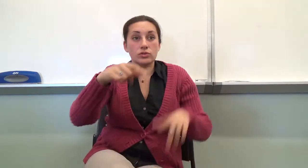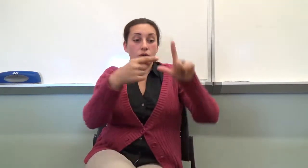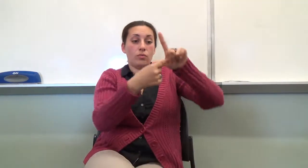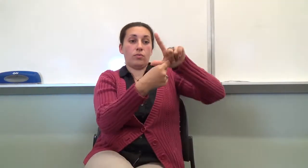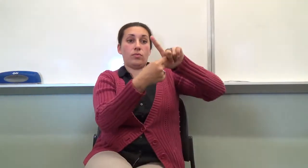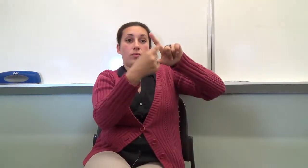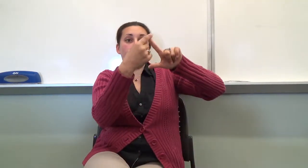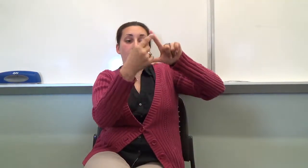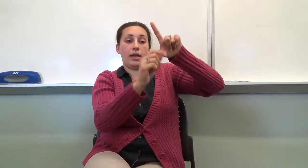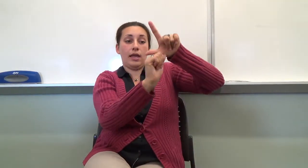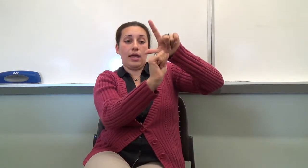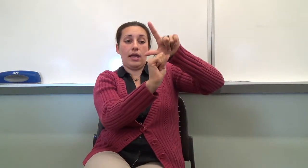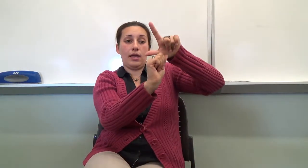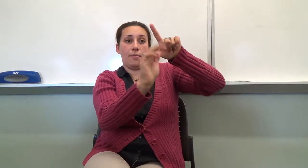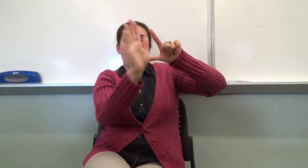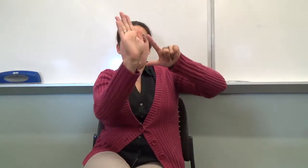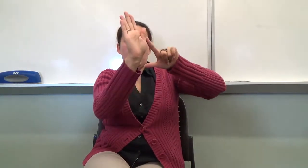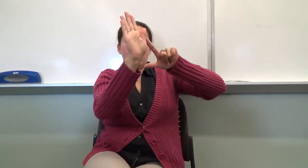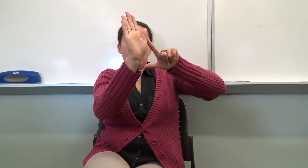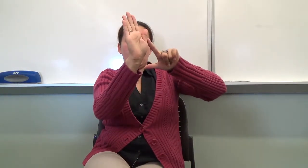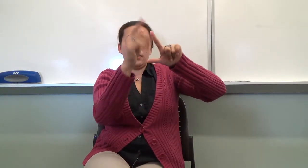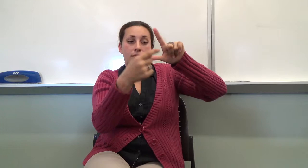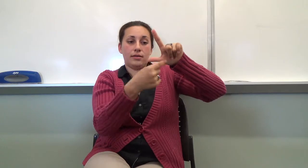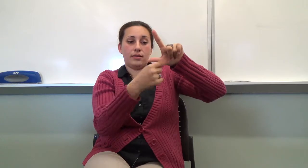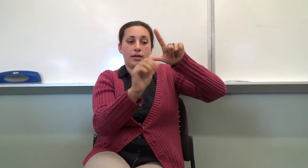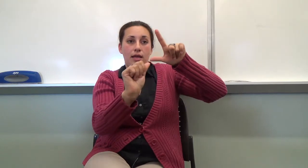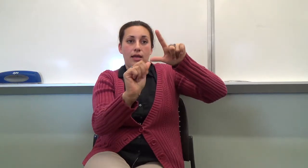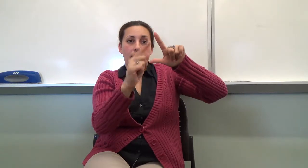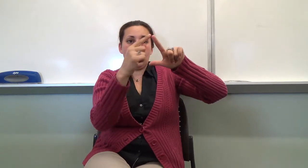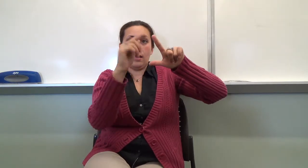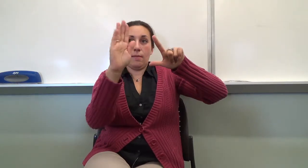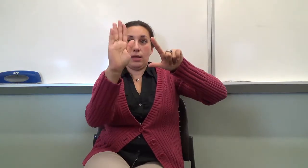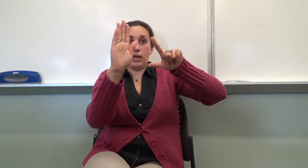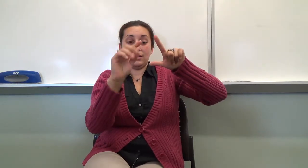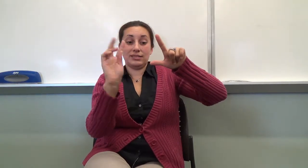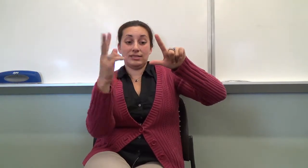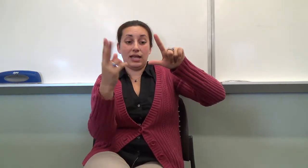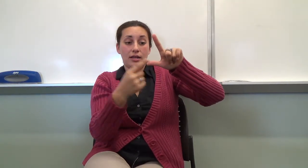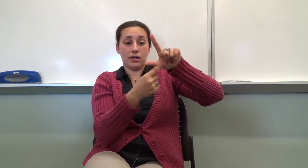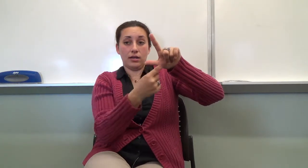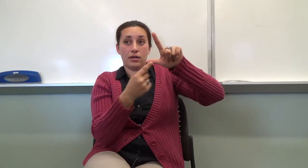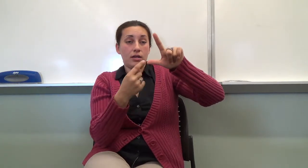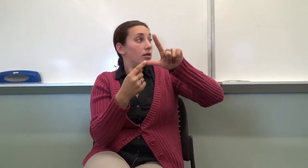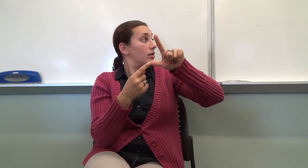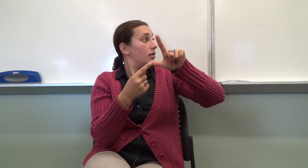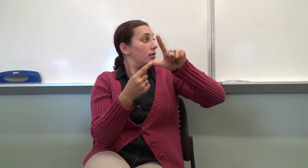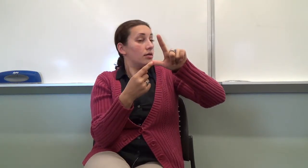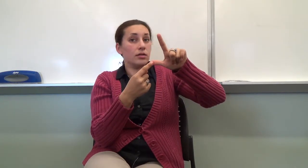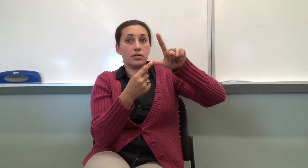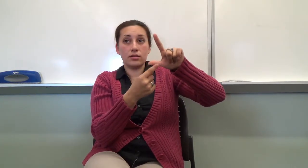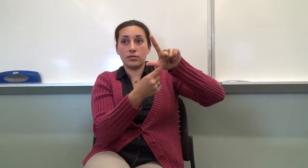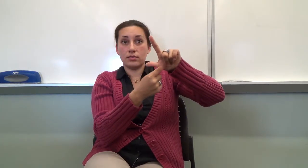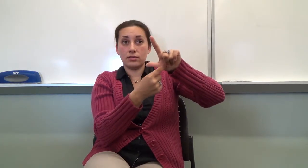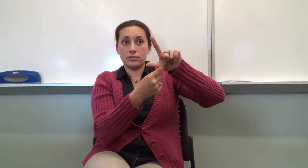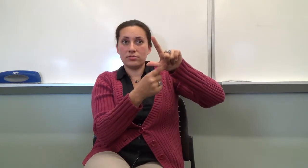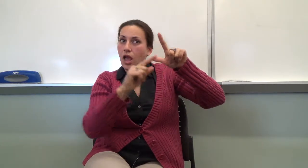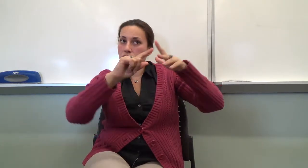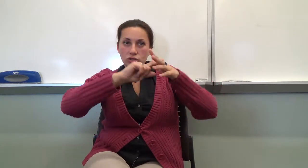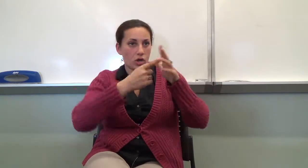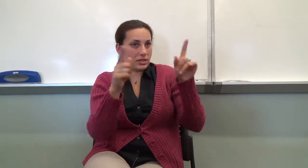arrow up above it like that. Now the second ray would come down, but start at the same point,